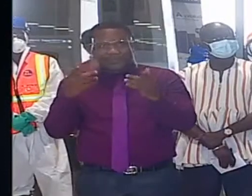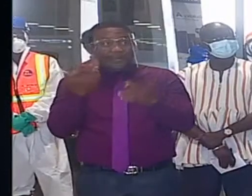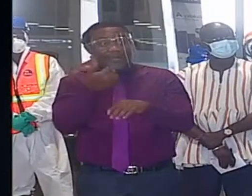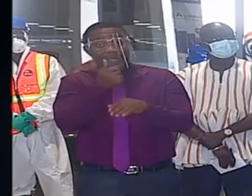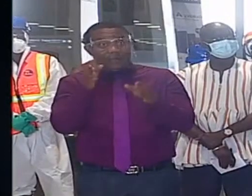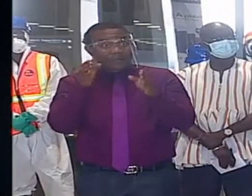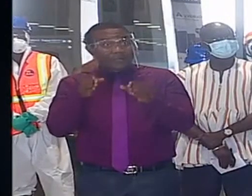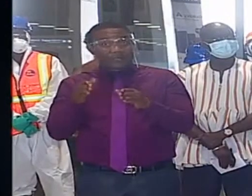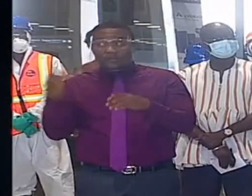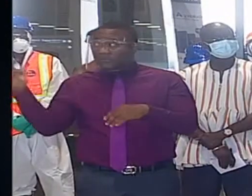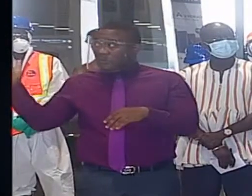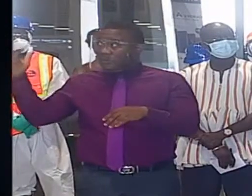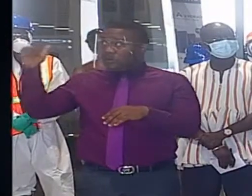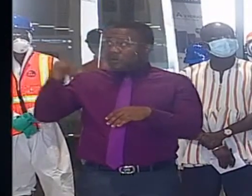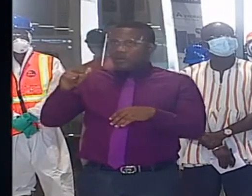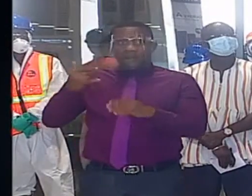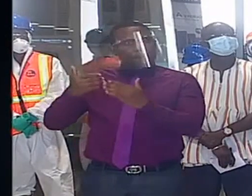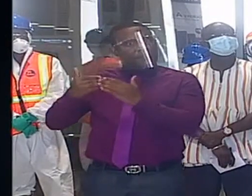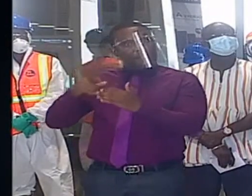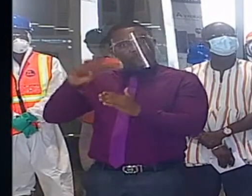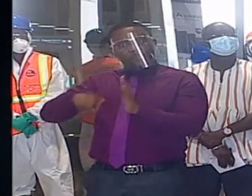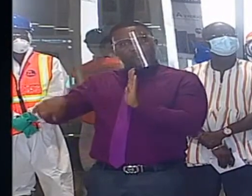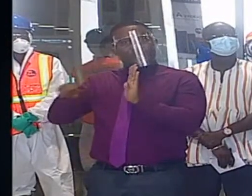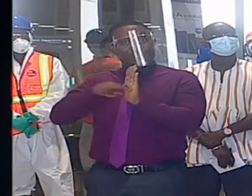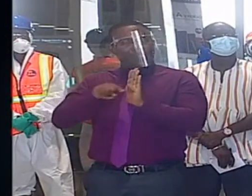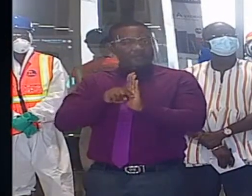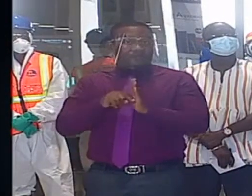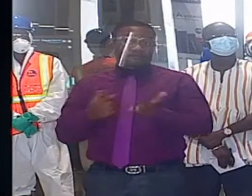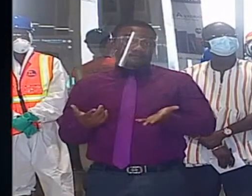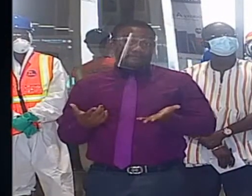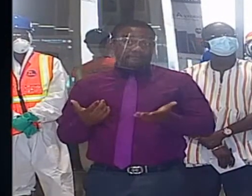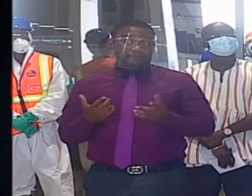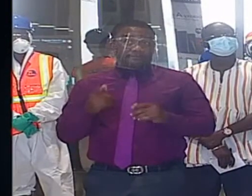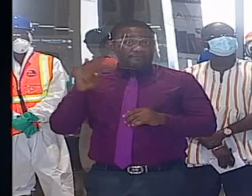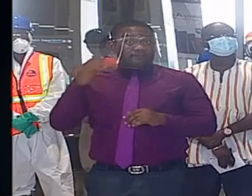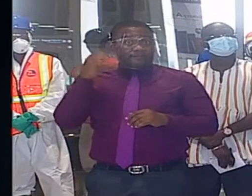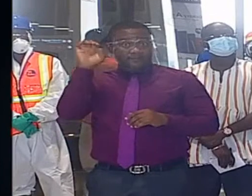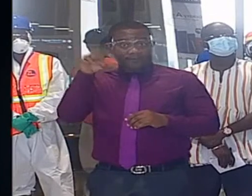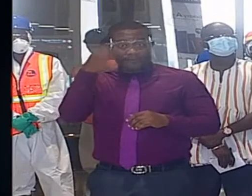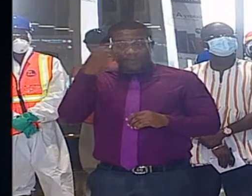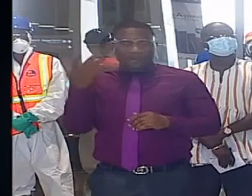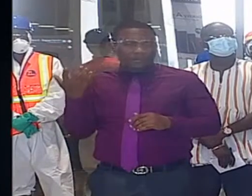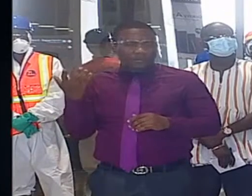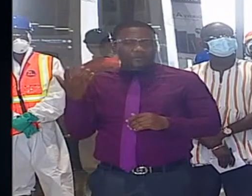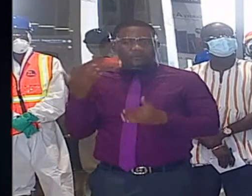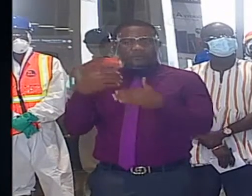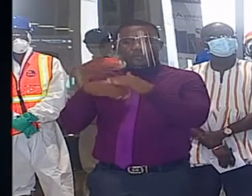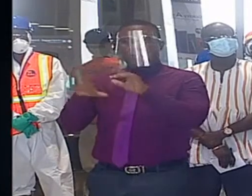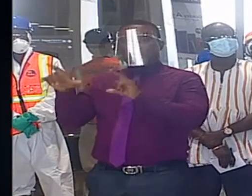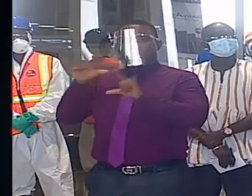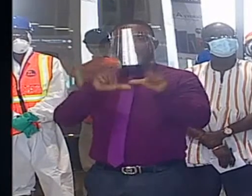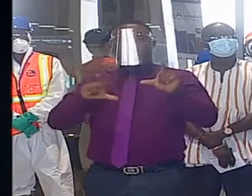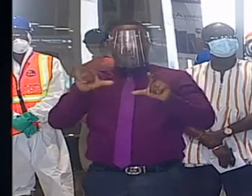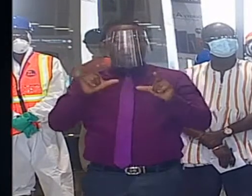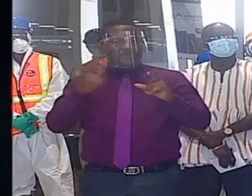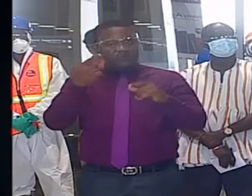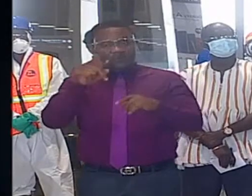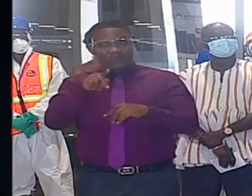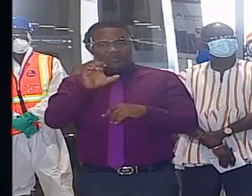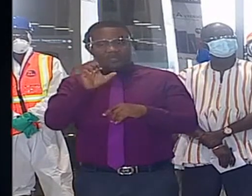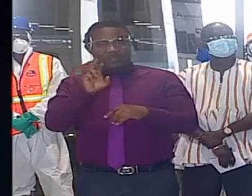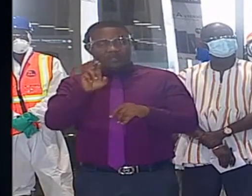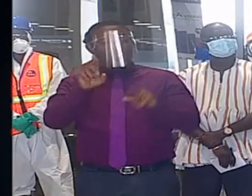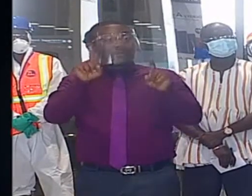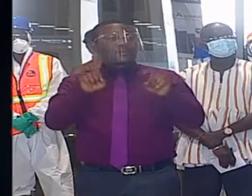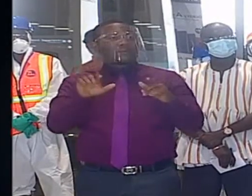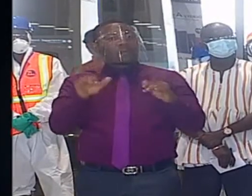must have a negative PCR test. On average, in Europe, if you should enter a lab, not even the airport, to do a PCR test,